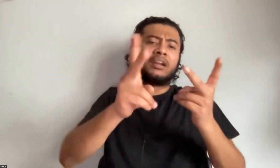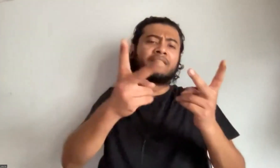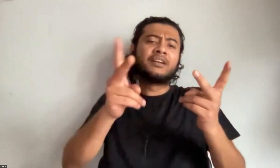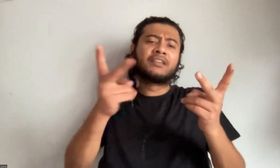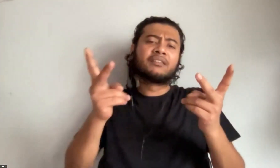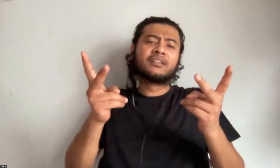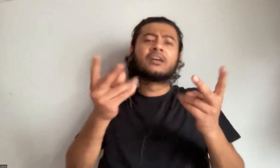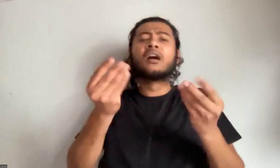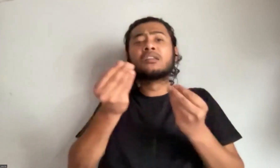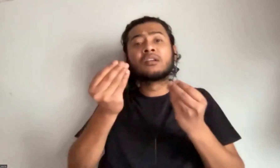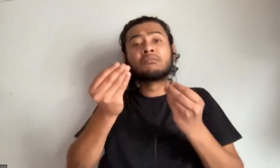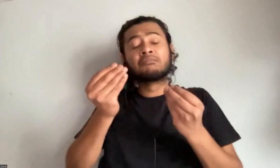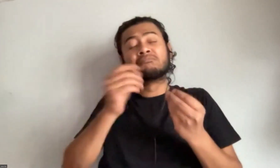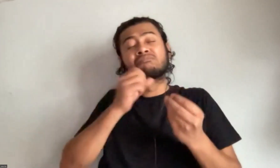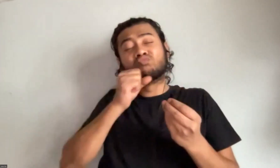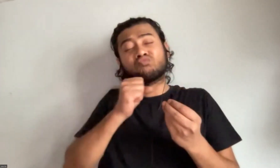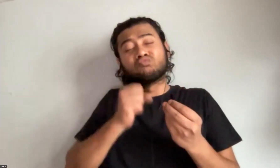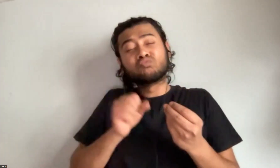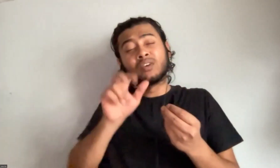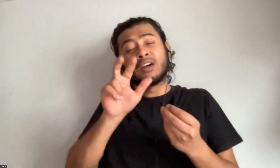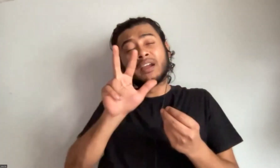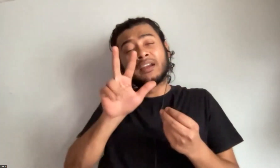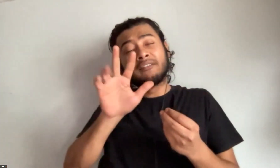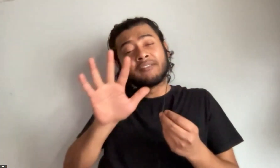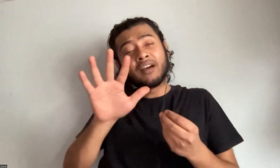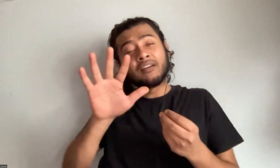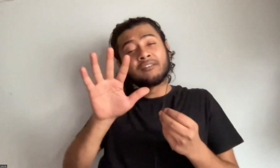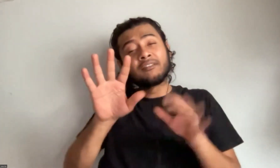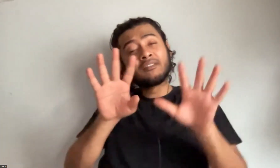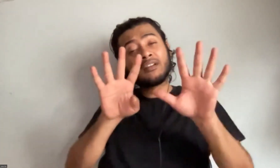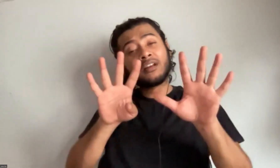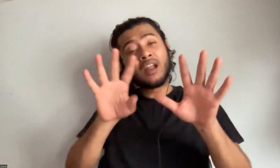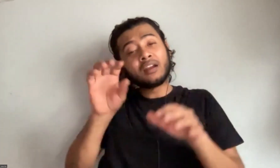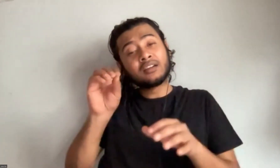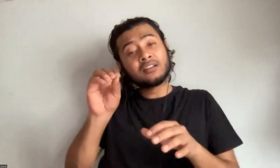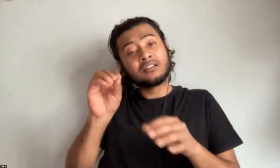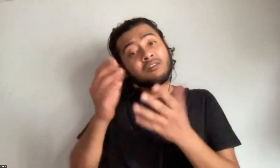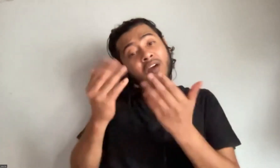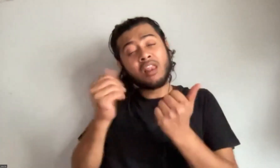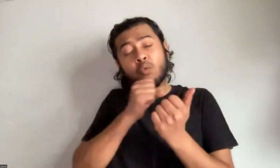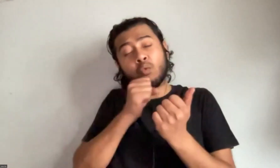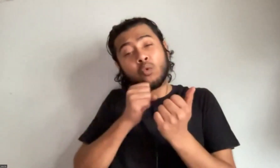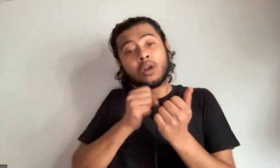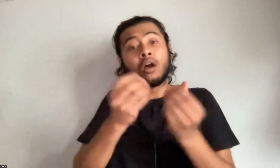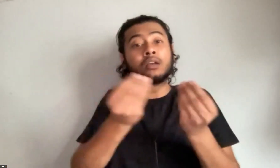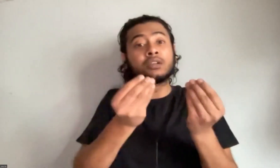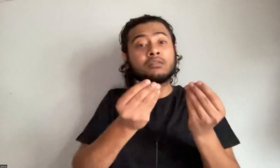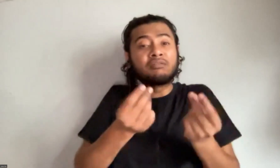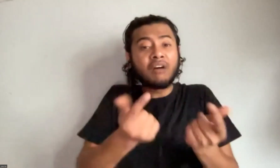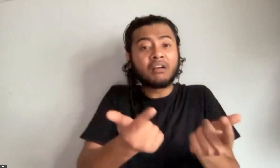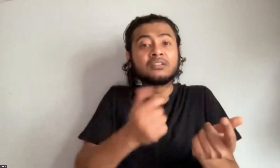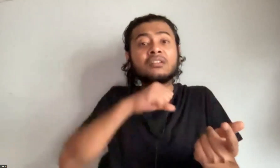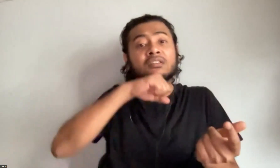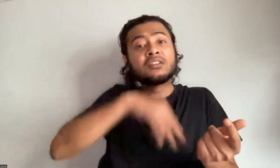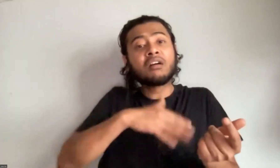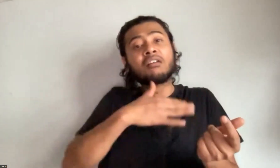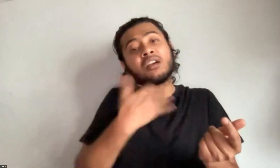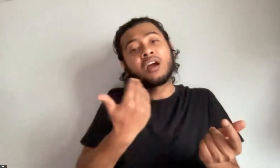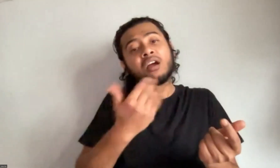are present in this material world, how should we make sure that we don't fall